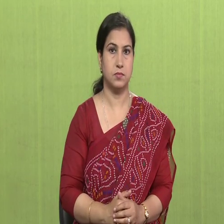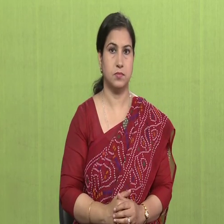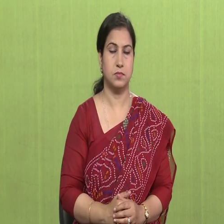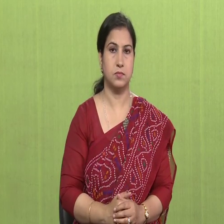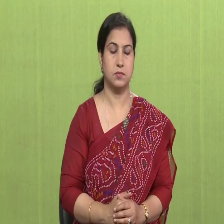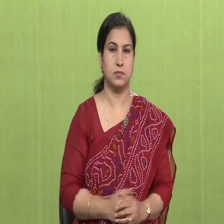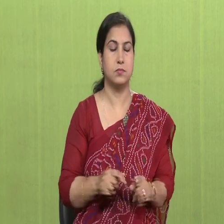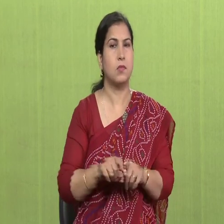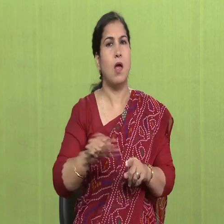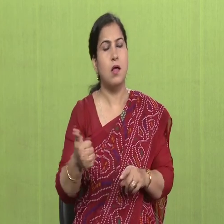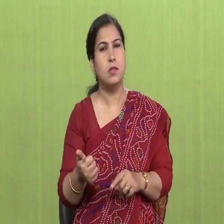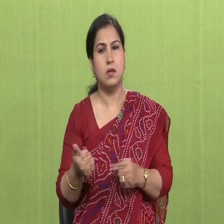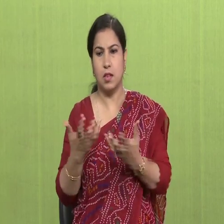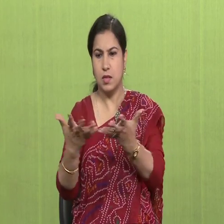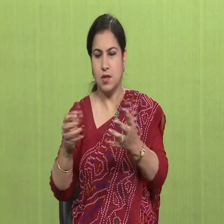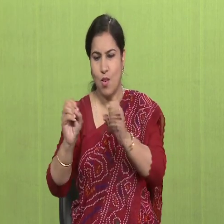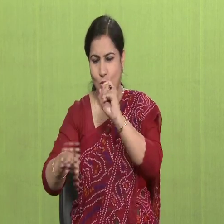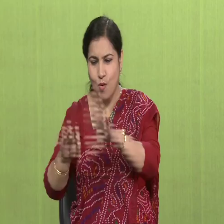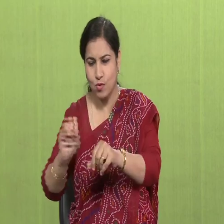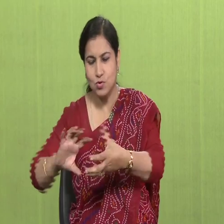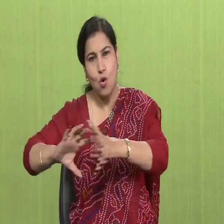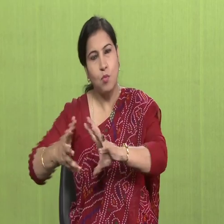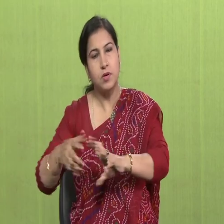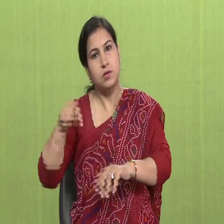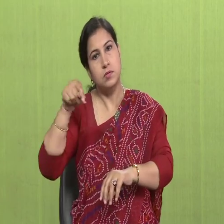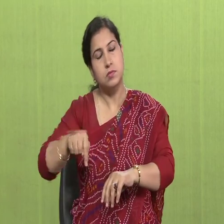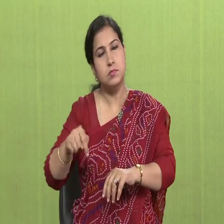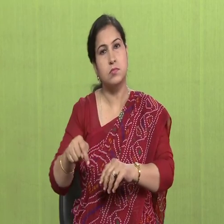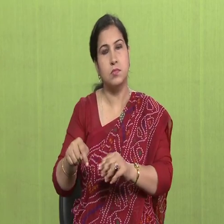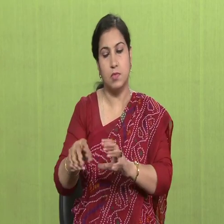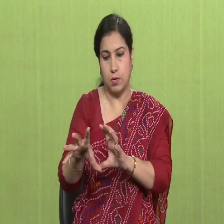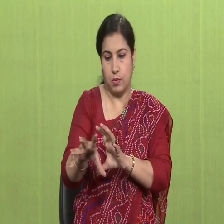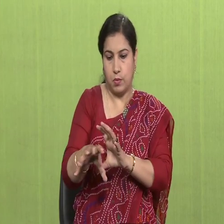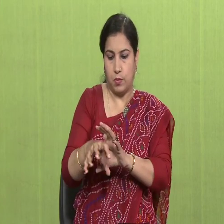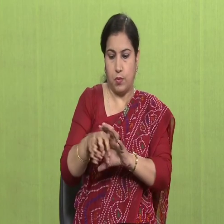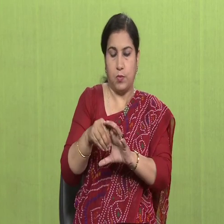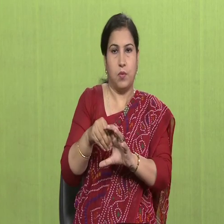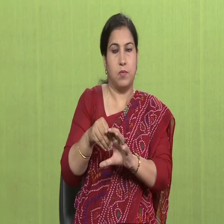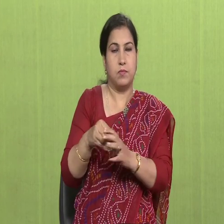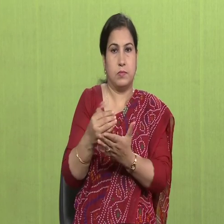Other pollutants can also be filtered out of the air by vegetation.